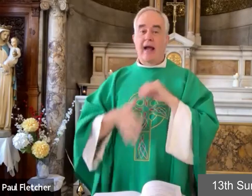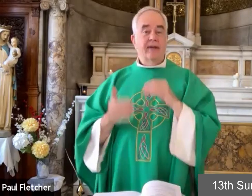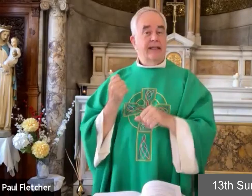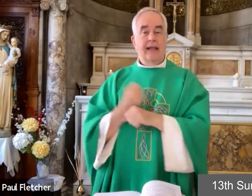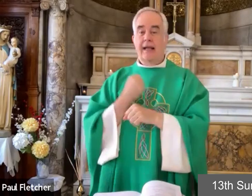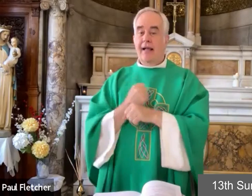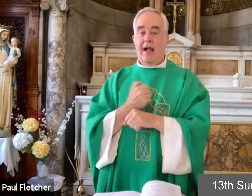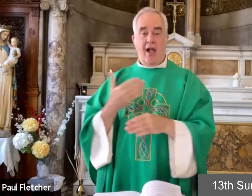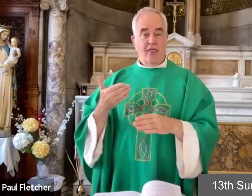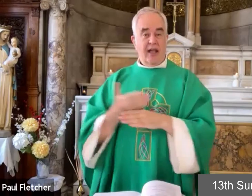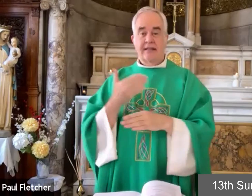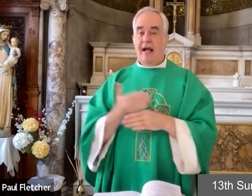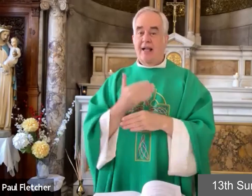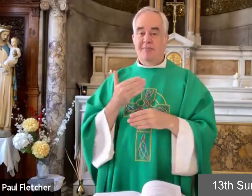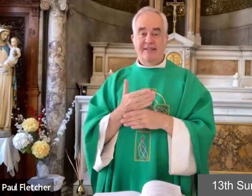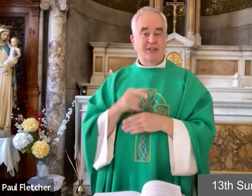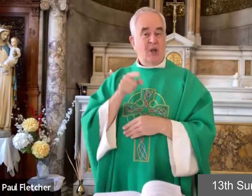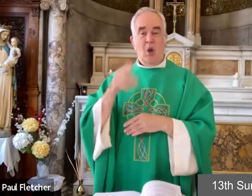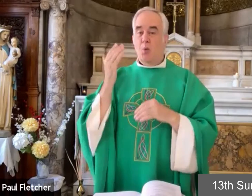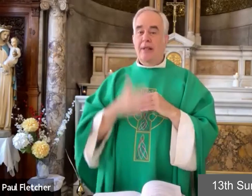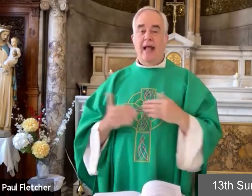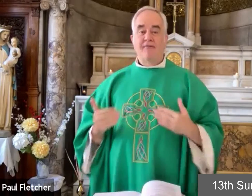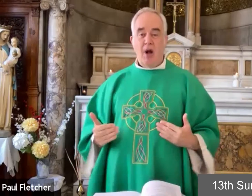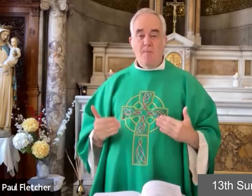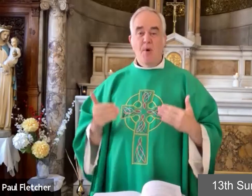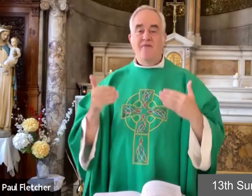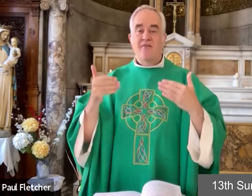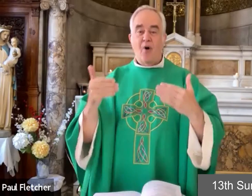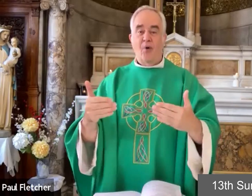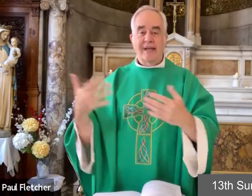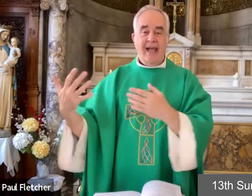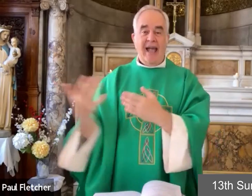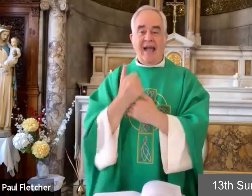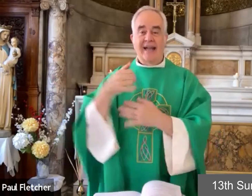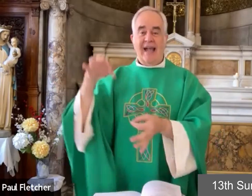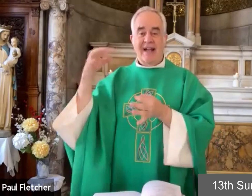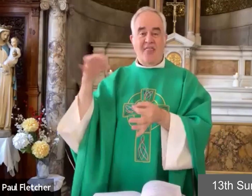never did the assignments, you'd never move forward and get the